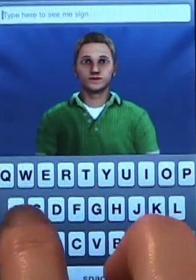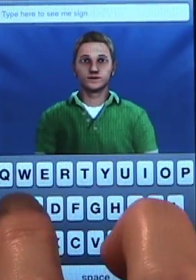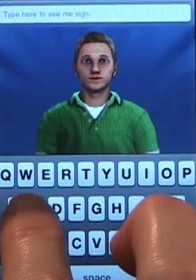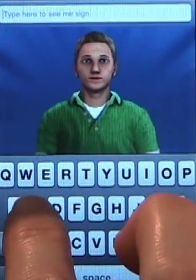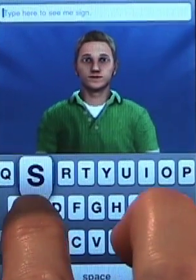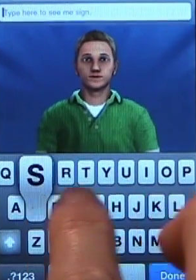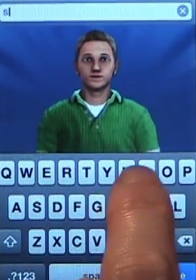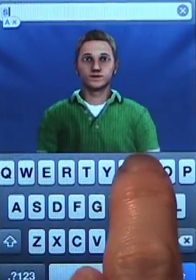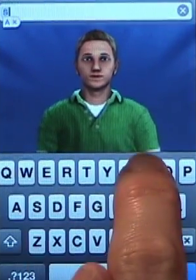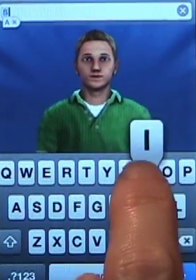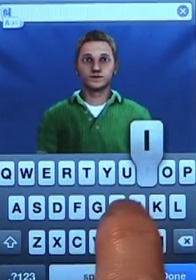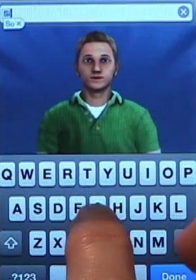us.